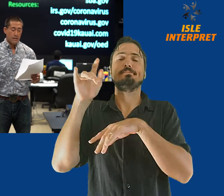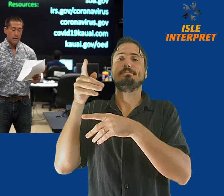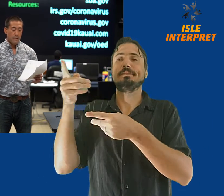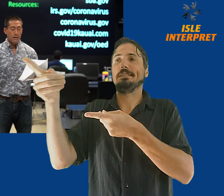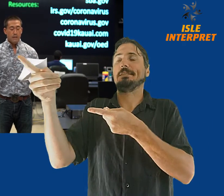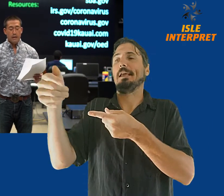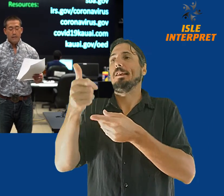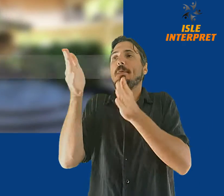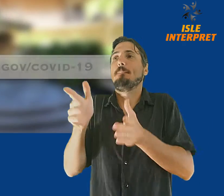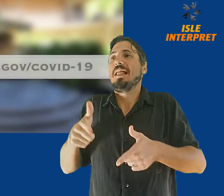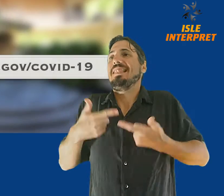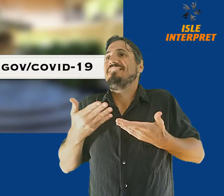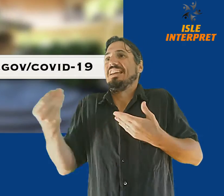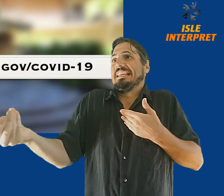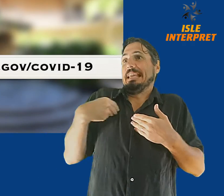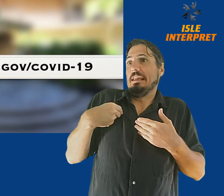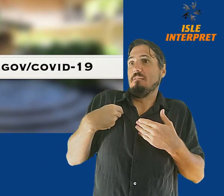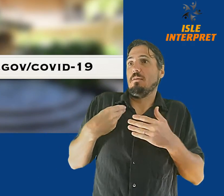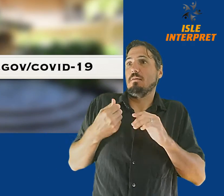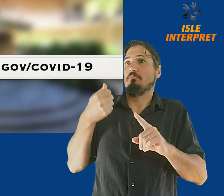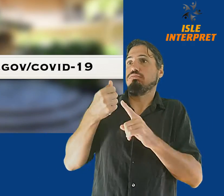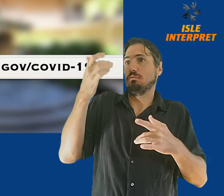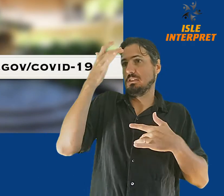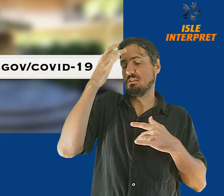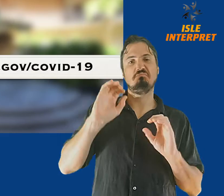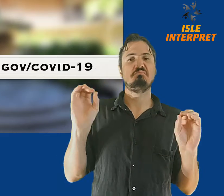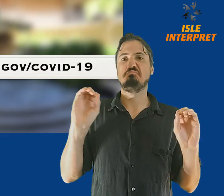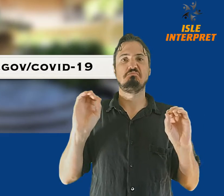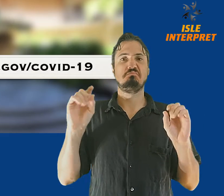KEMA site at